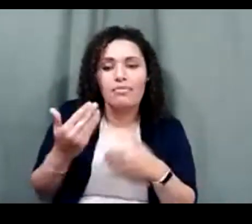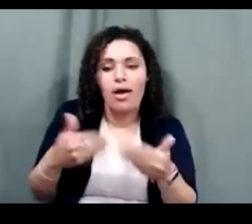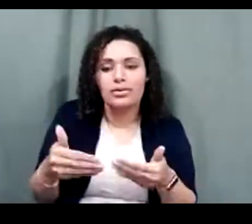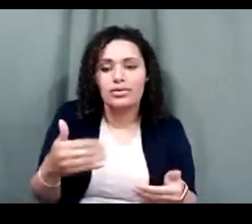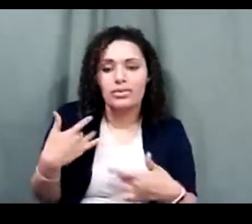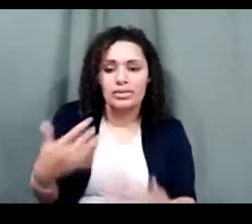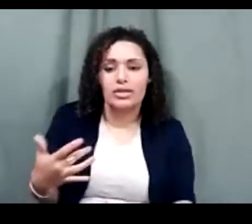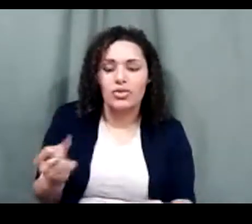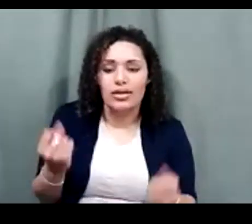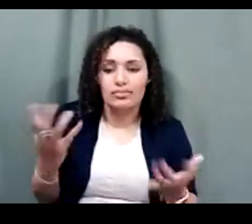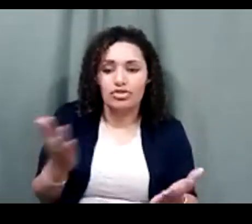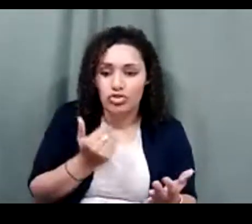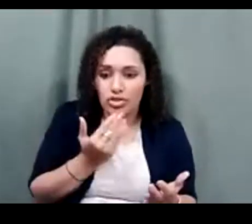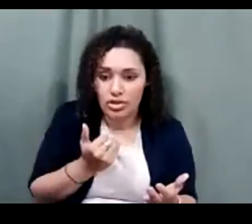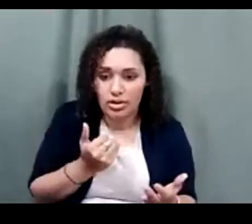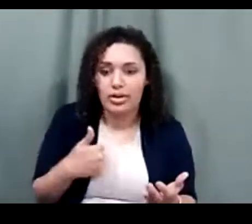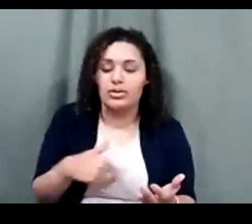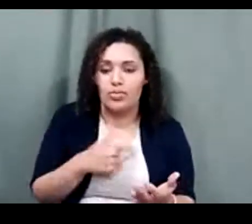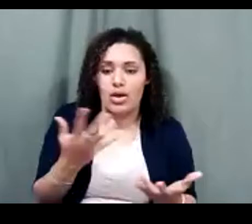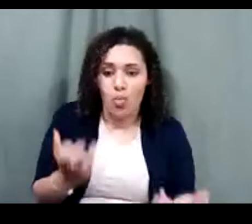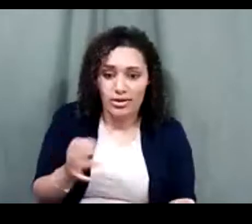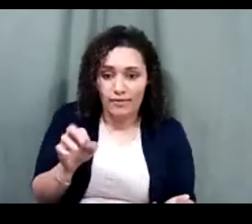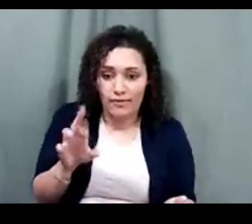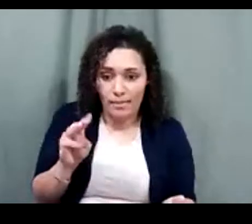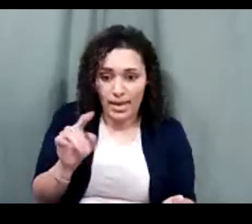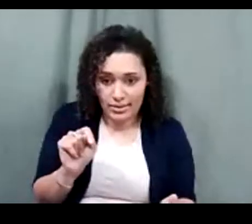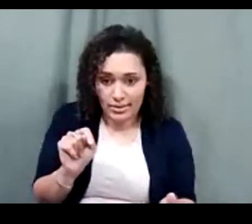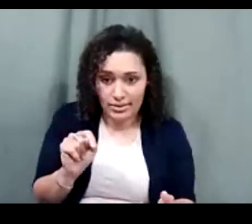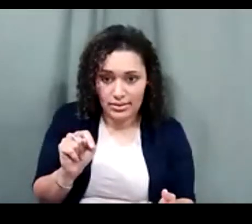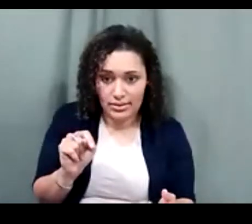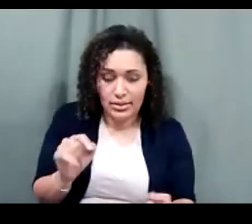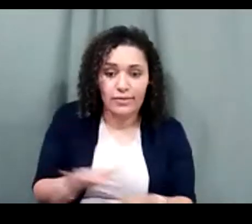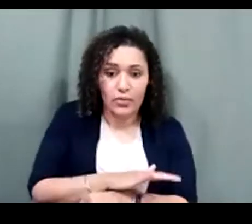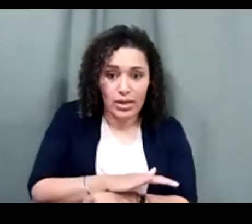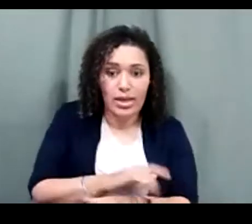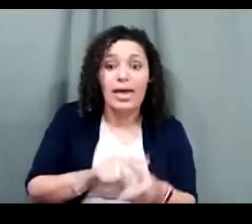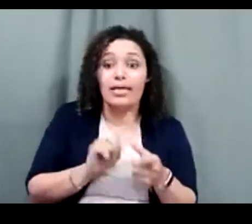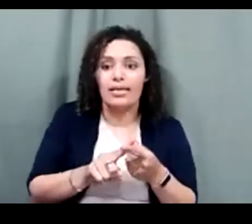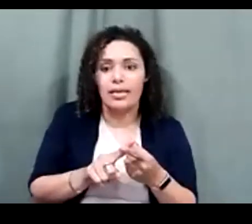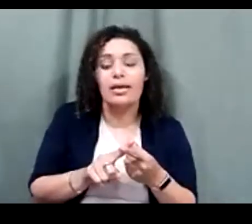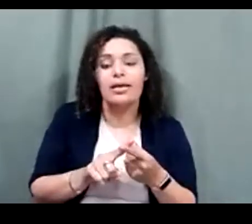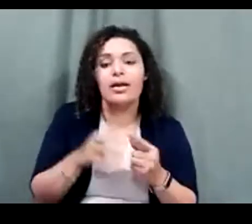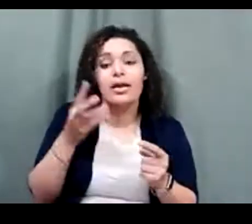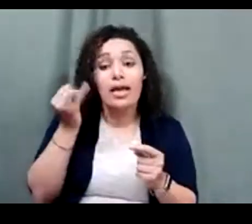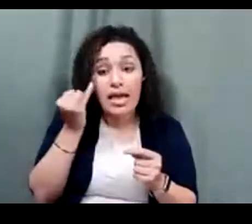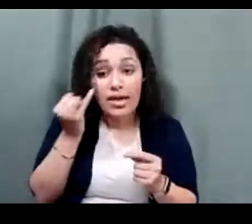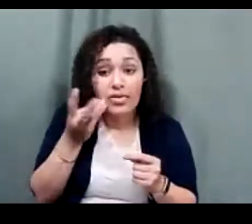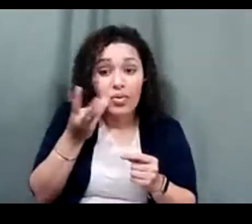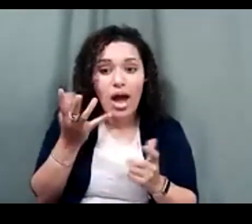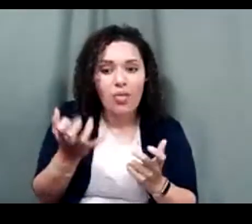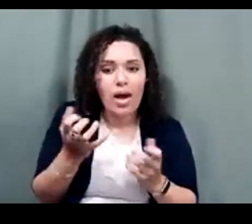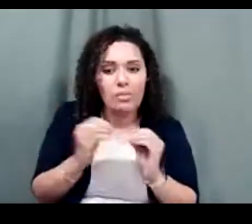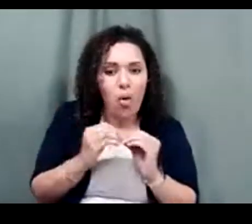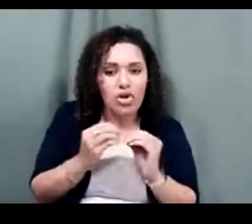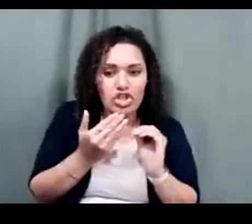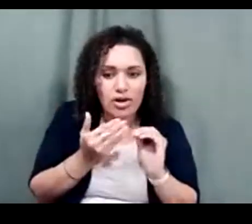put as much sugar in as we want to ferment completely. And then if the wine wants a little sugar at the very